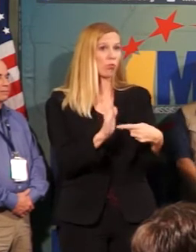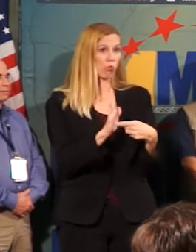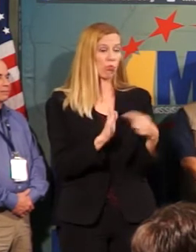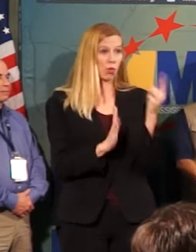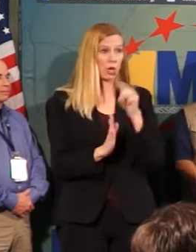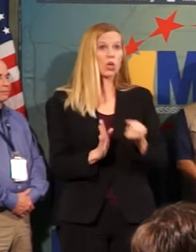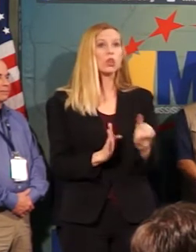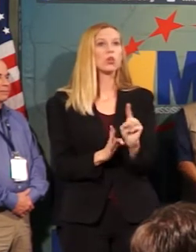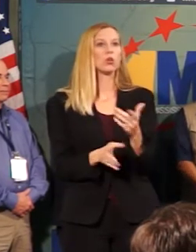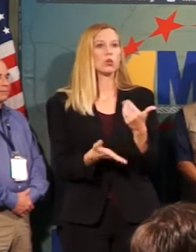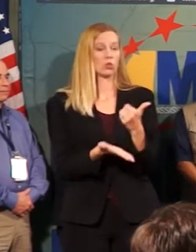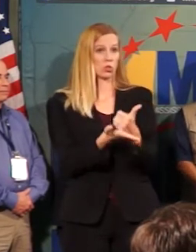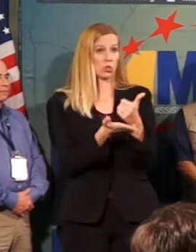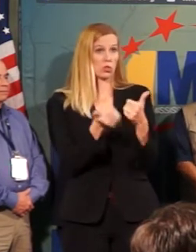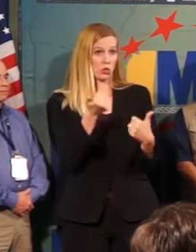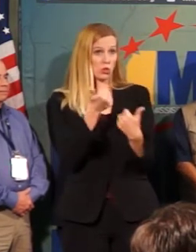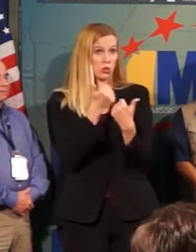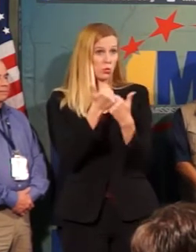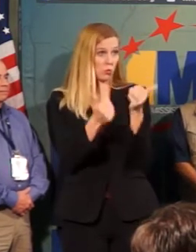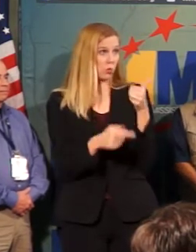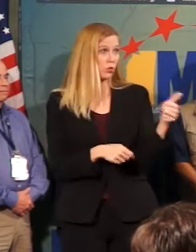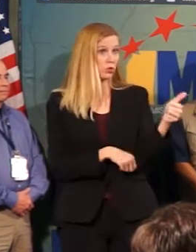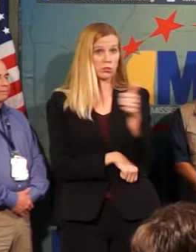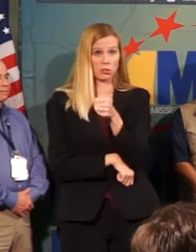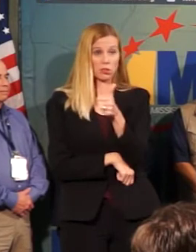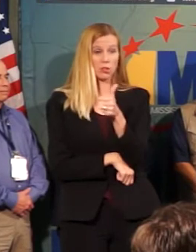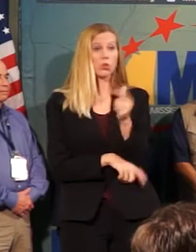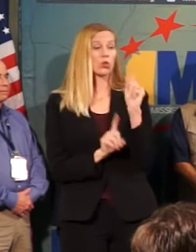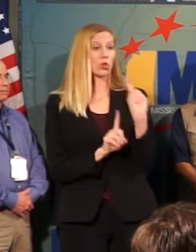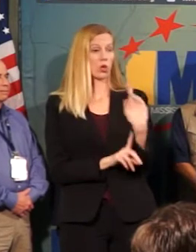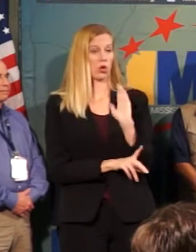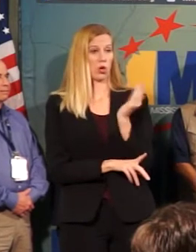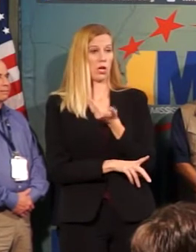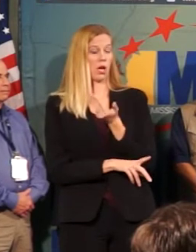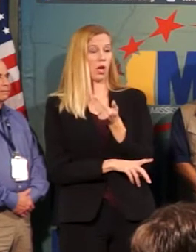self-sufficient. Again, go to our website,